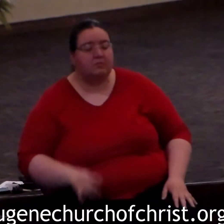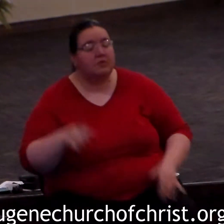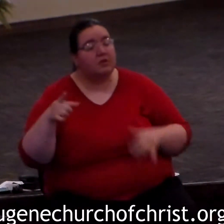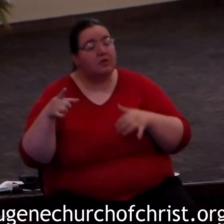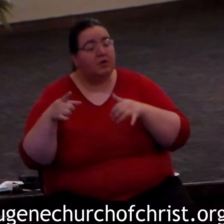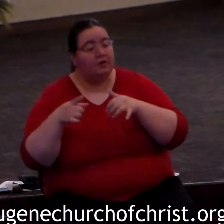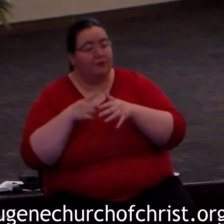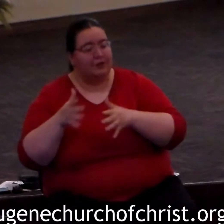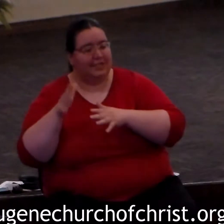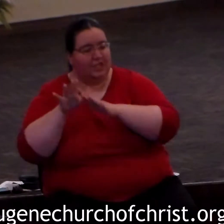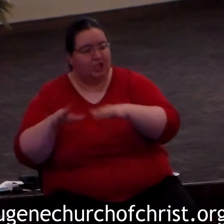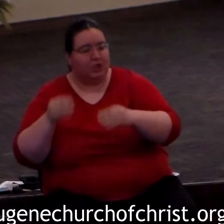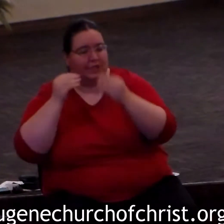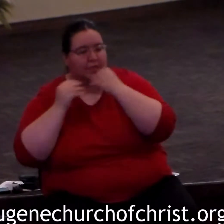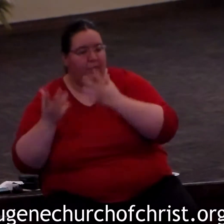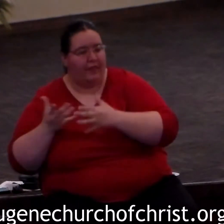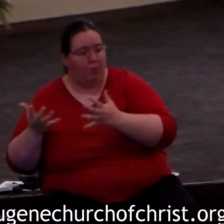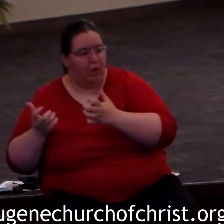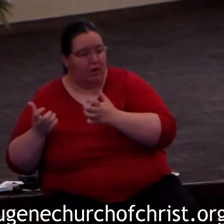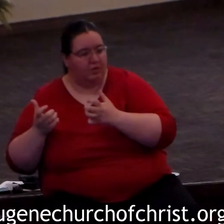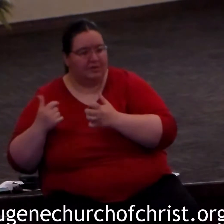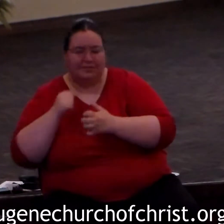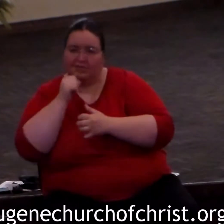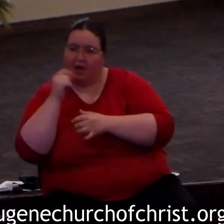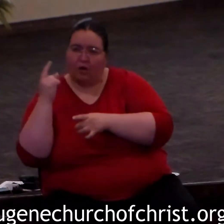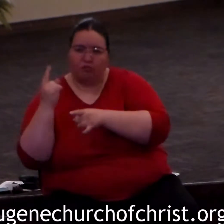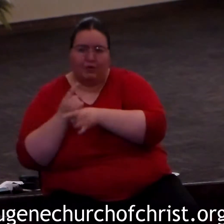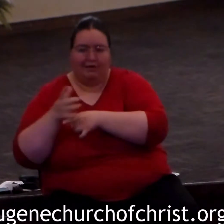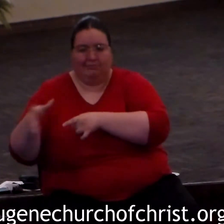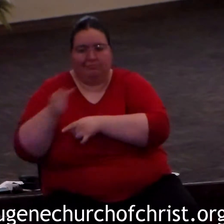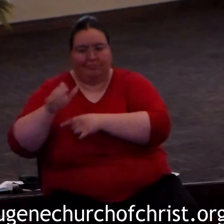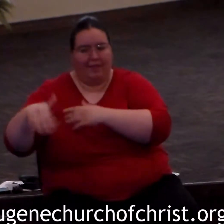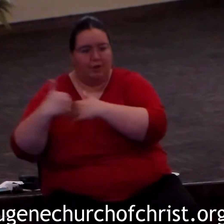bread and toss it to the dogs.